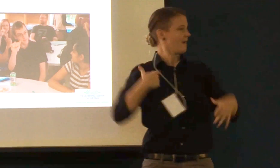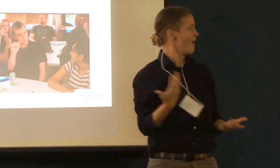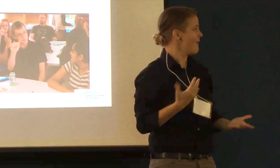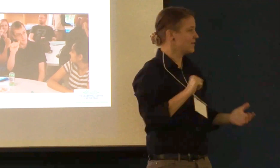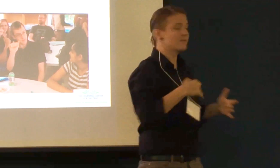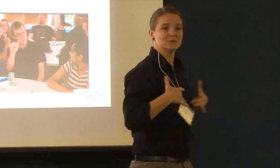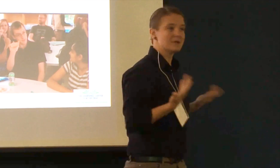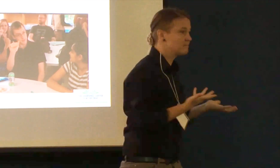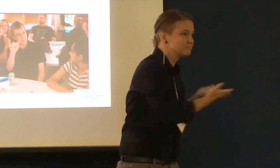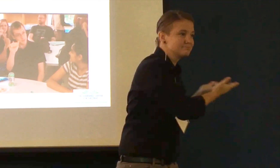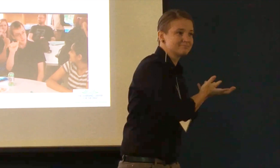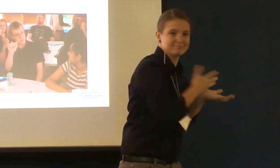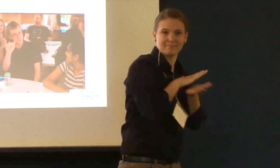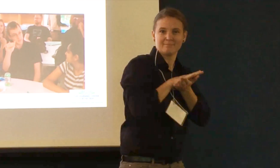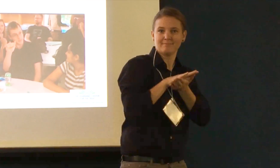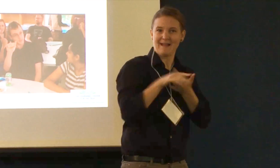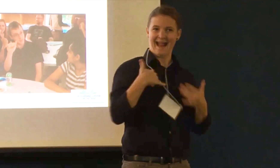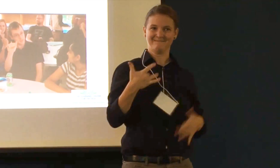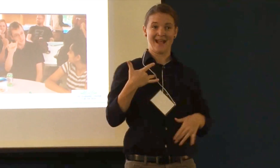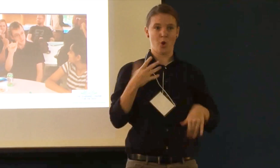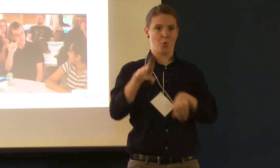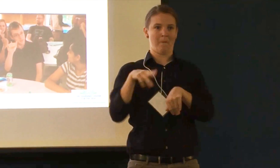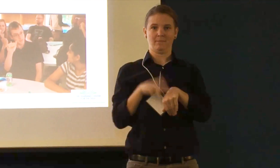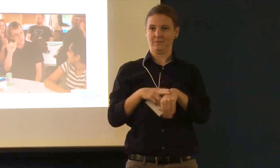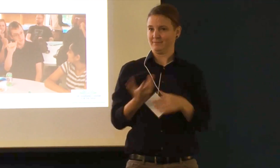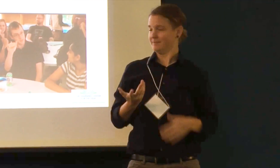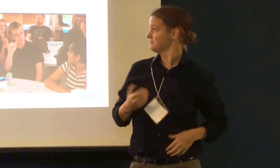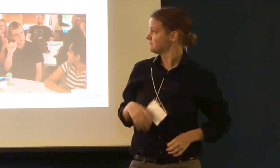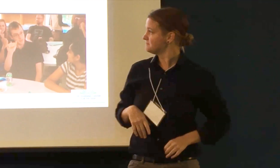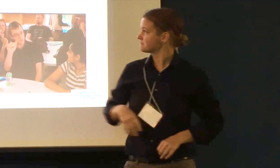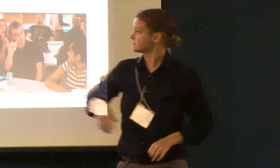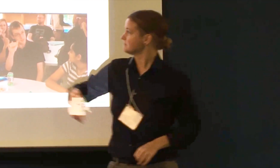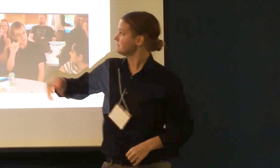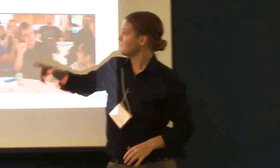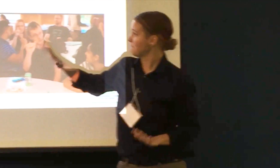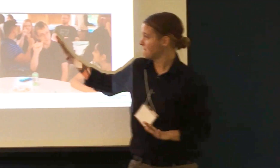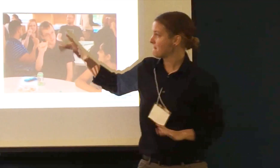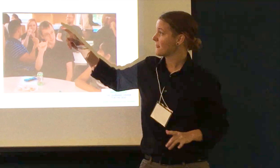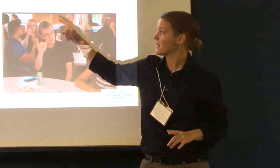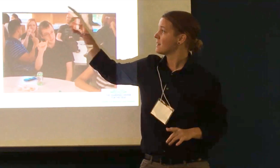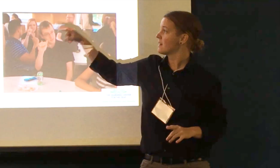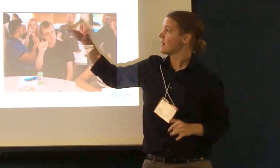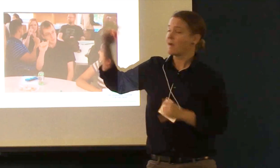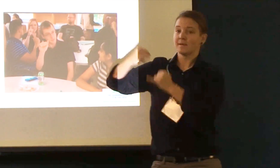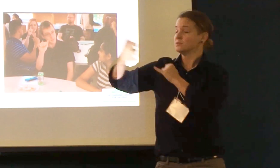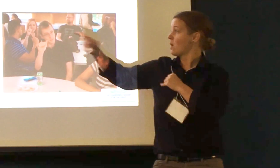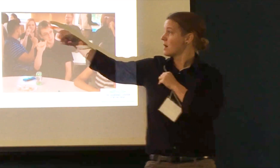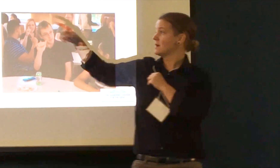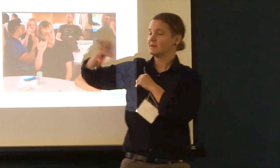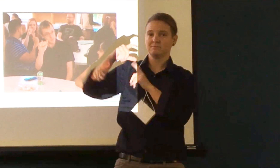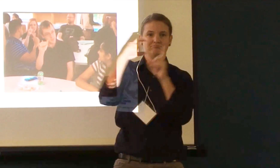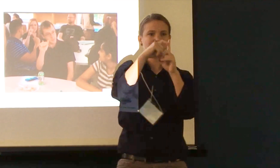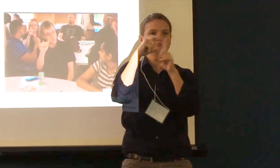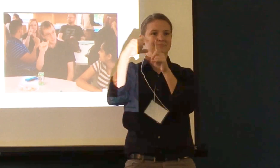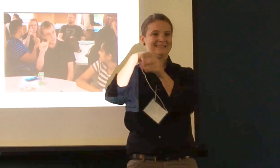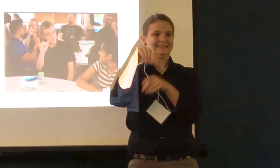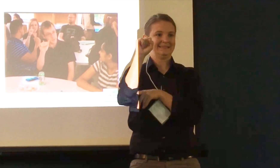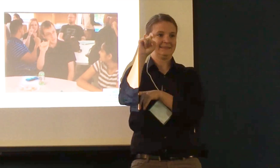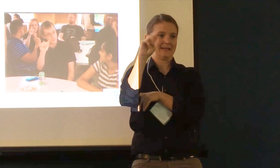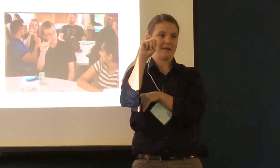became customary as a way of getting one another's attention, just because, I don't know, it just turned into a thing, and everybody liked having the lights flicked on and off